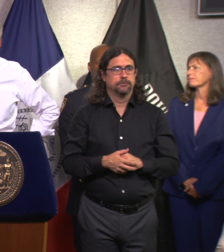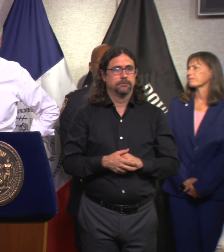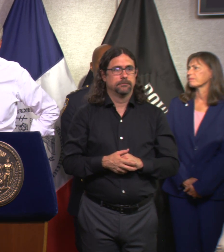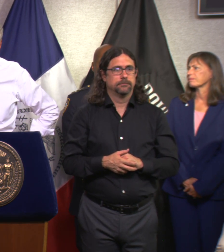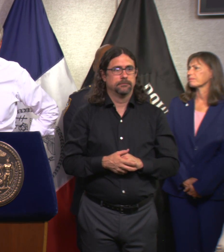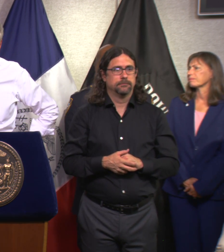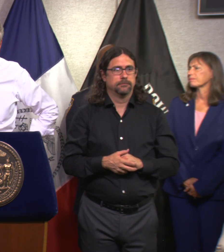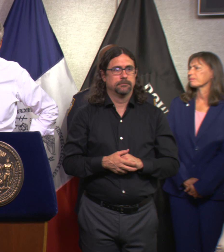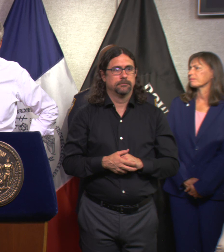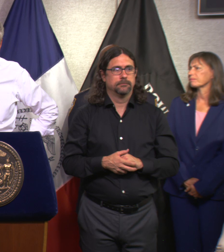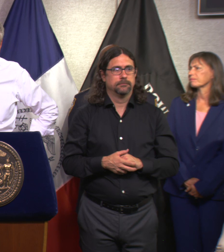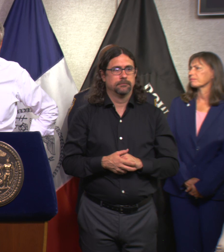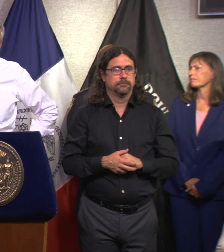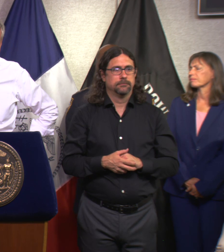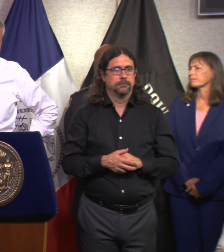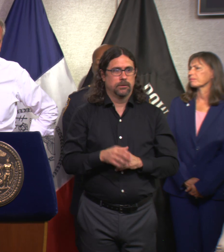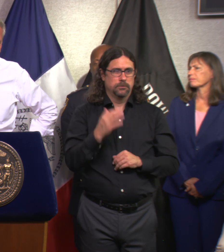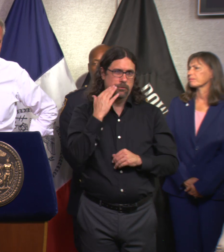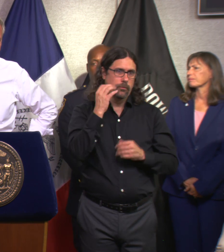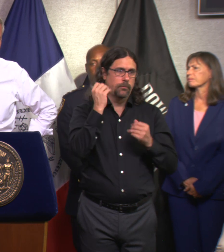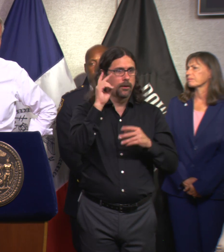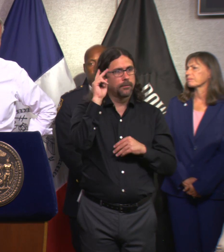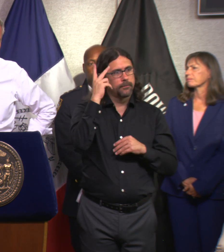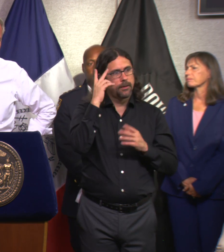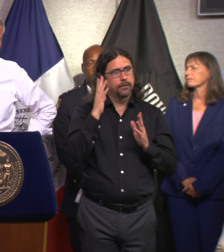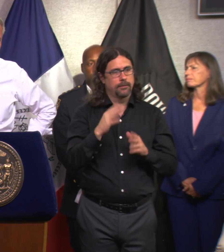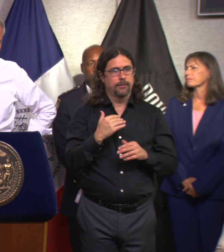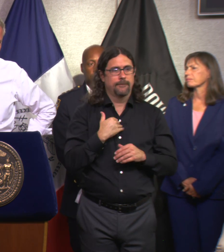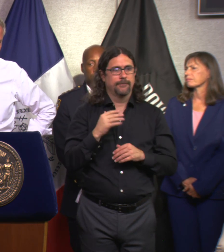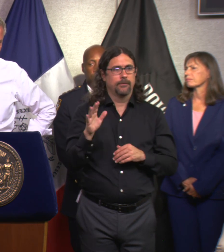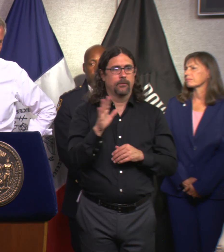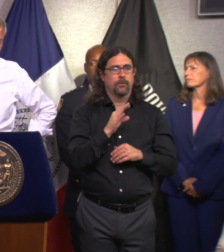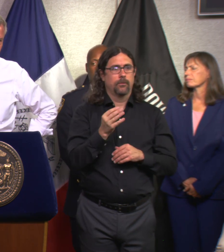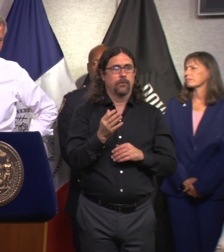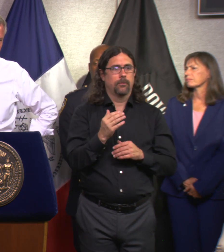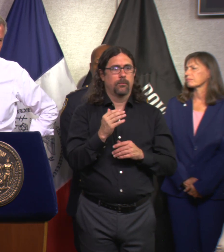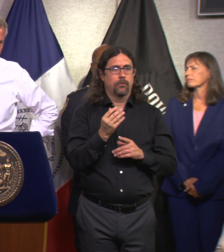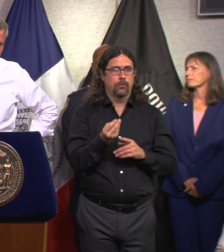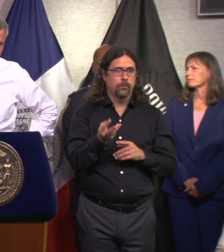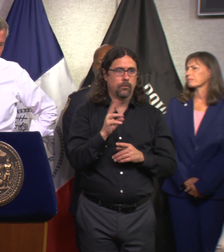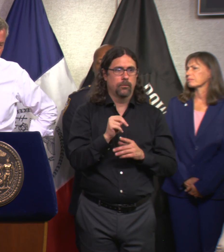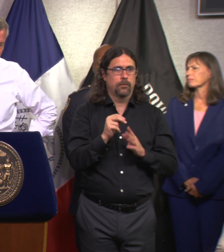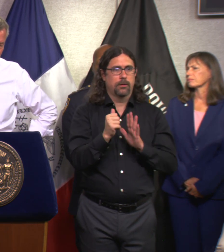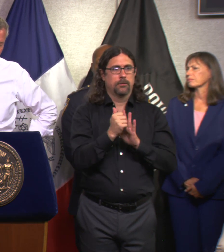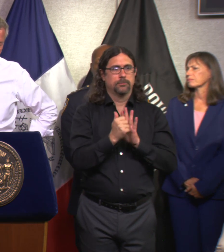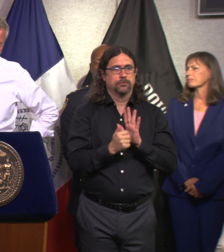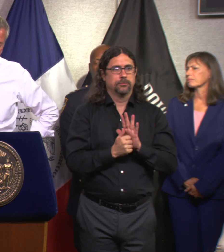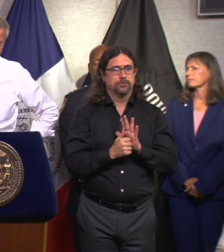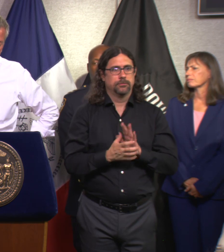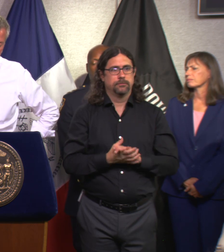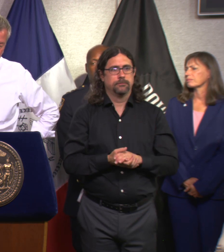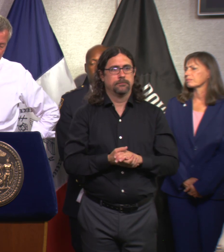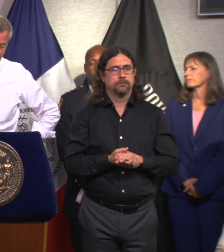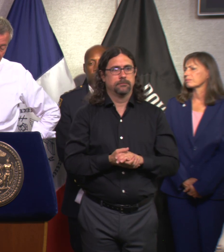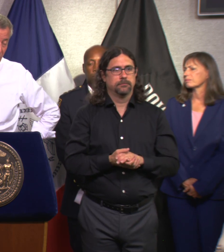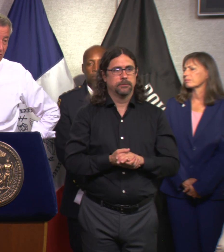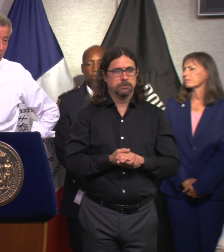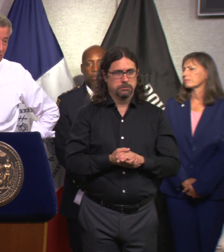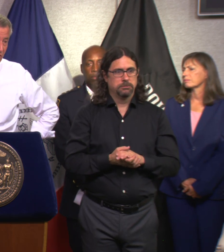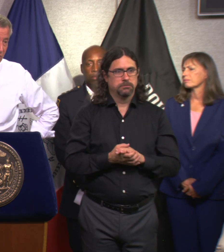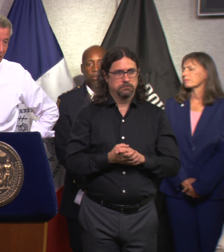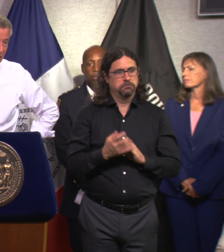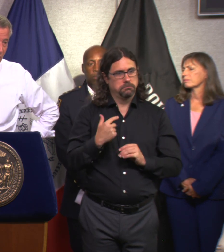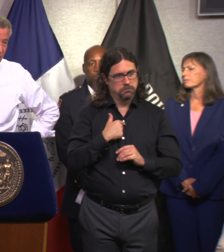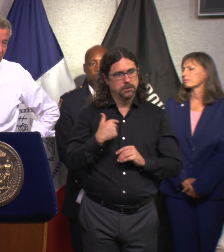I am very, very much at peace that we have changed this city and changed the way we police. And that is what everyone